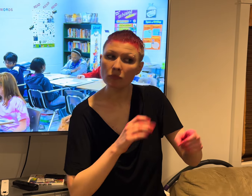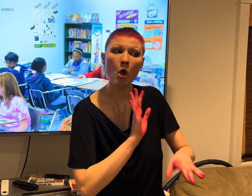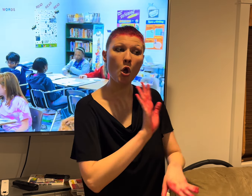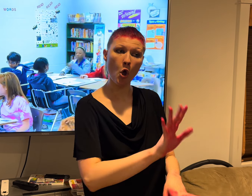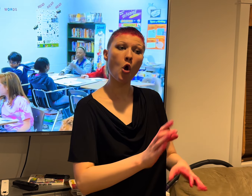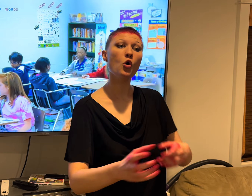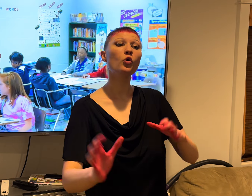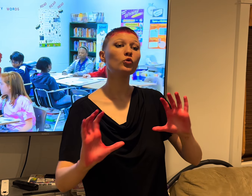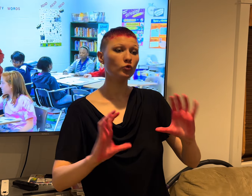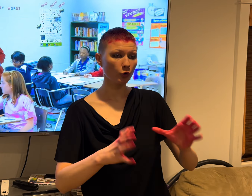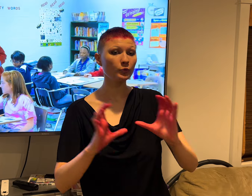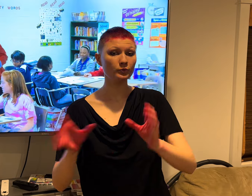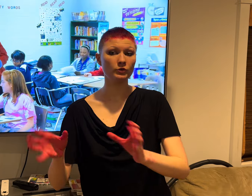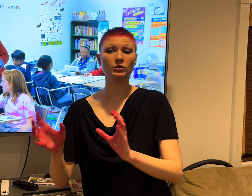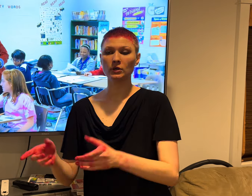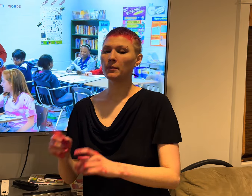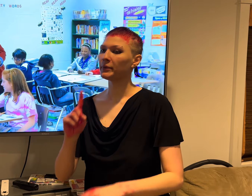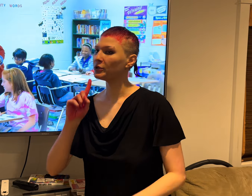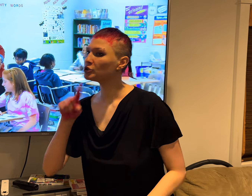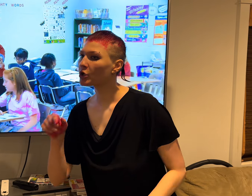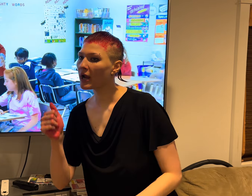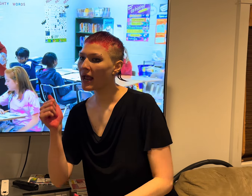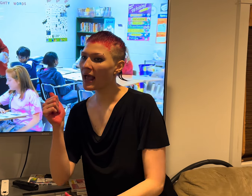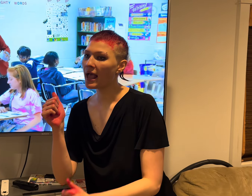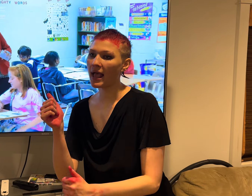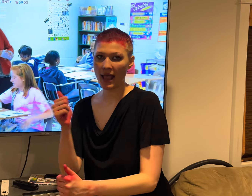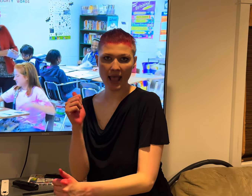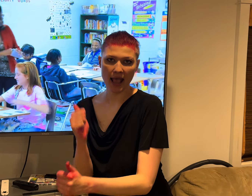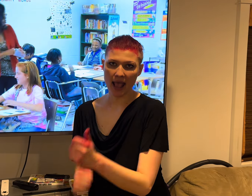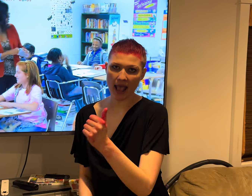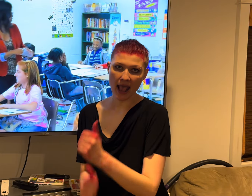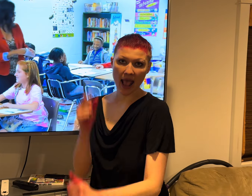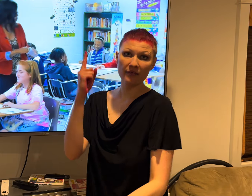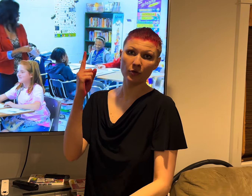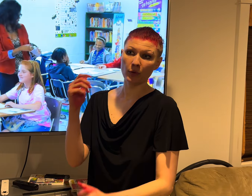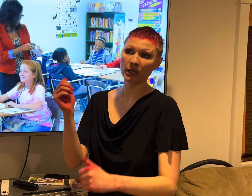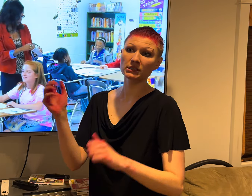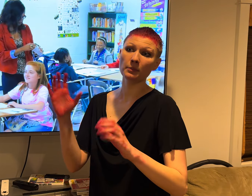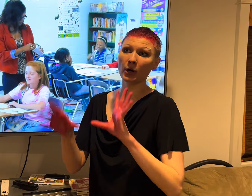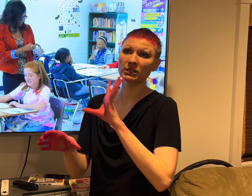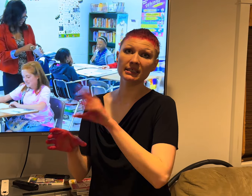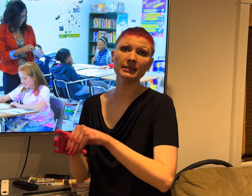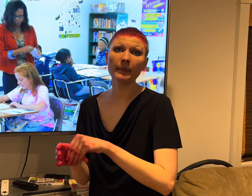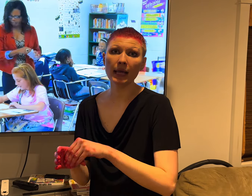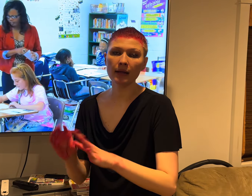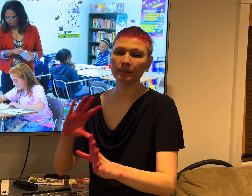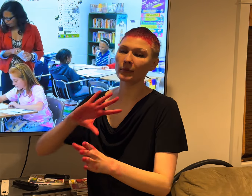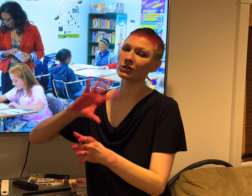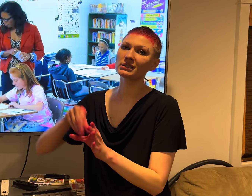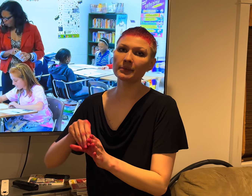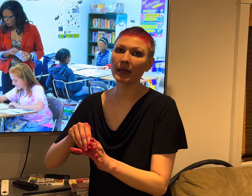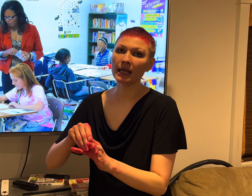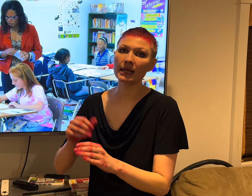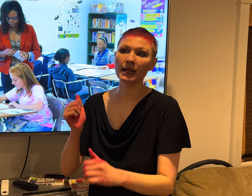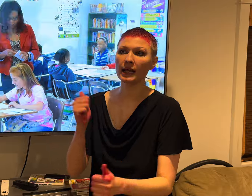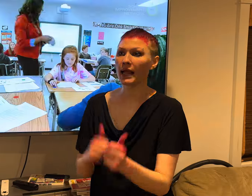Making sure that everyone's participating like they should, okay? Now, if you come to a question and your